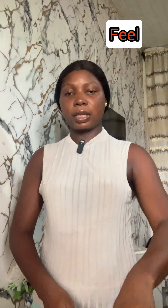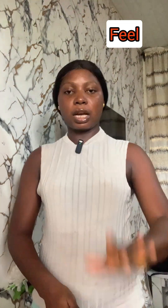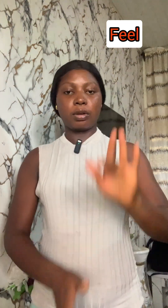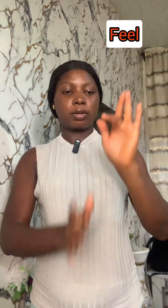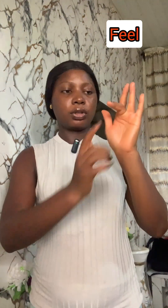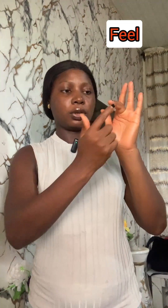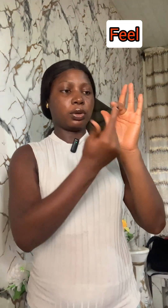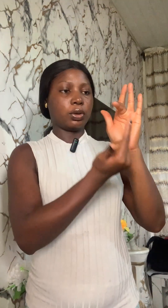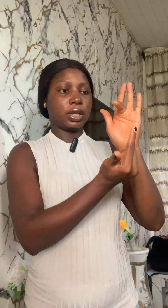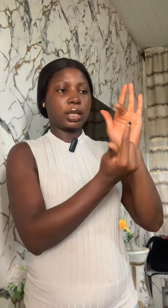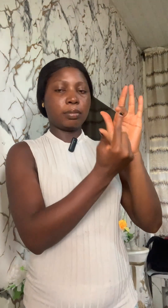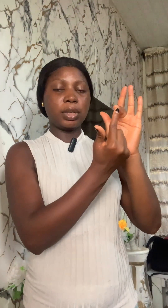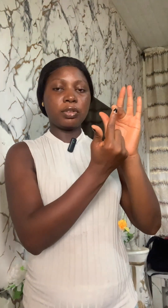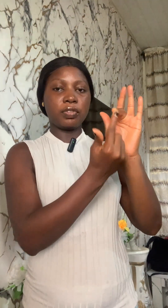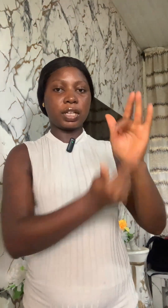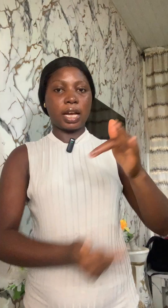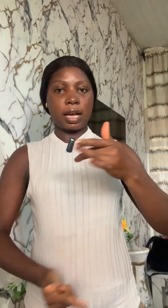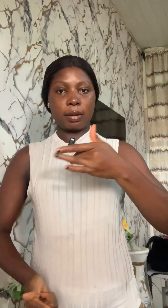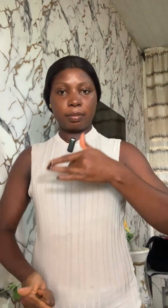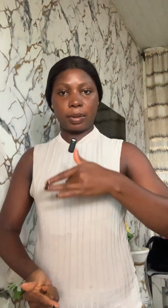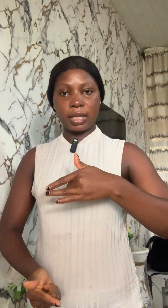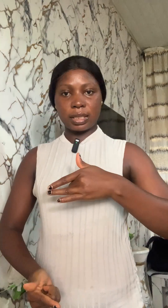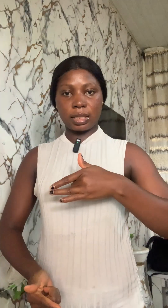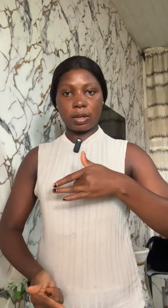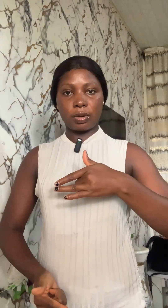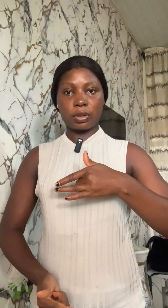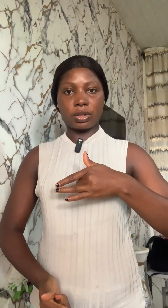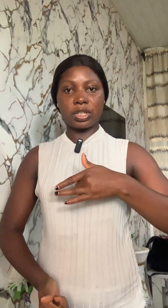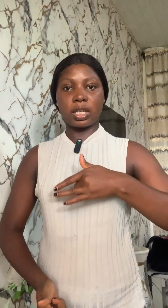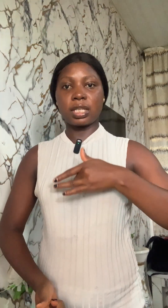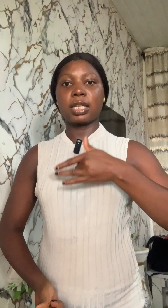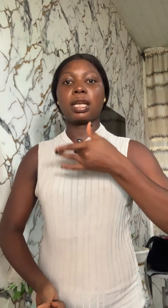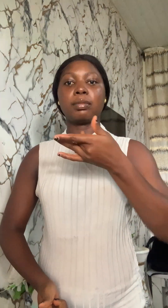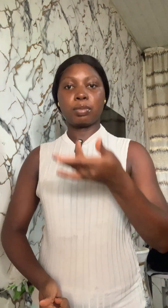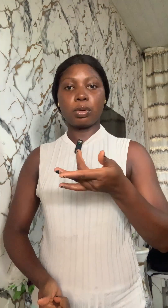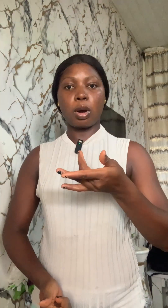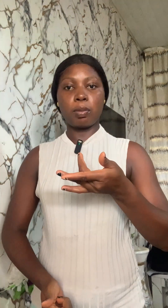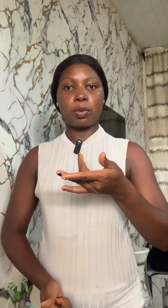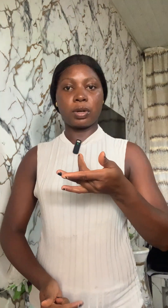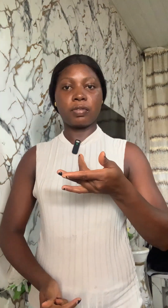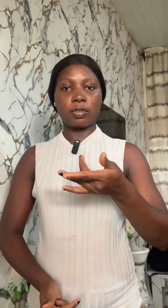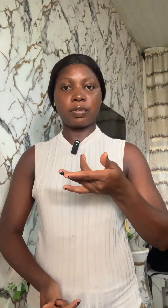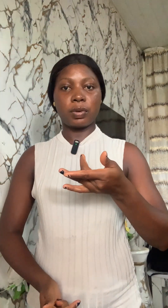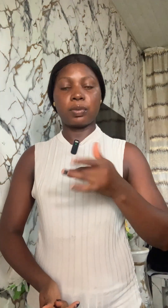Now, your middle finger placed on your chest and then pull upward for feel.